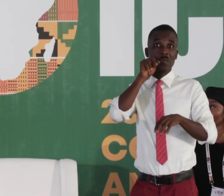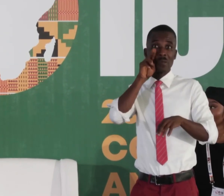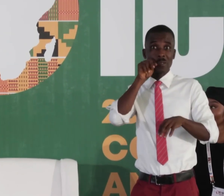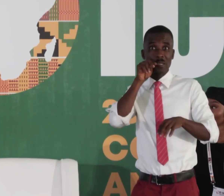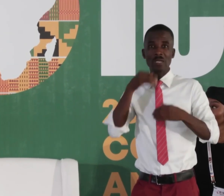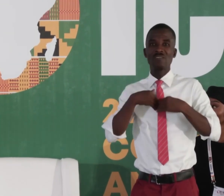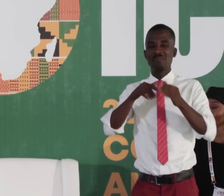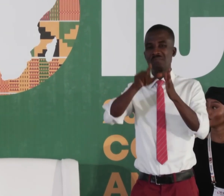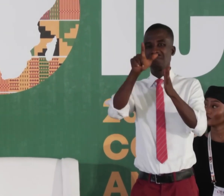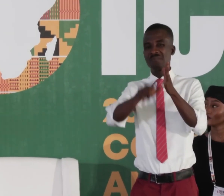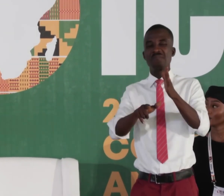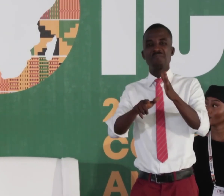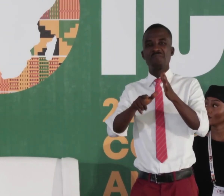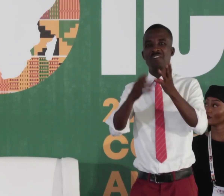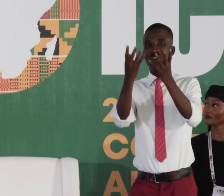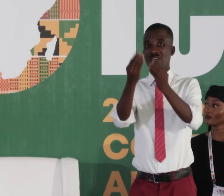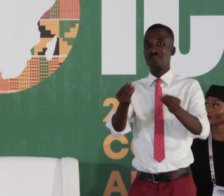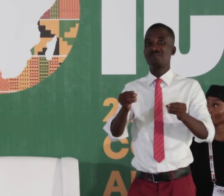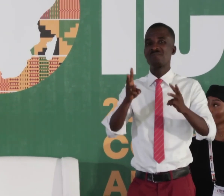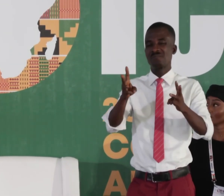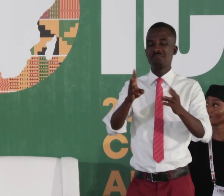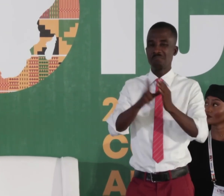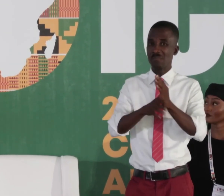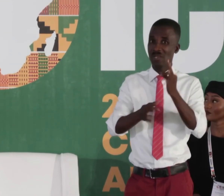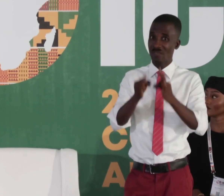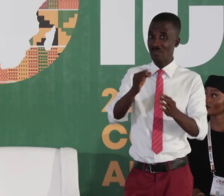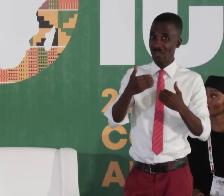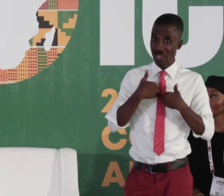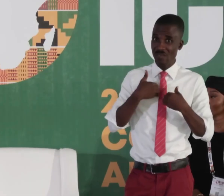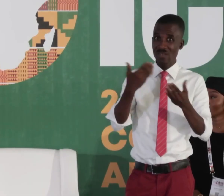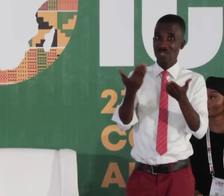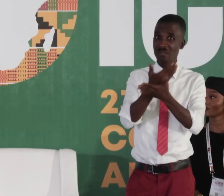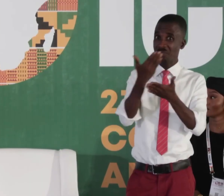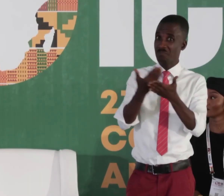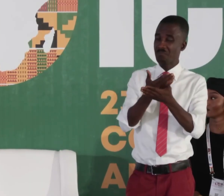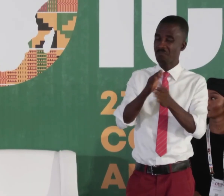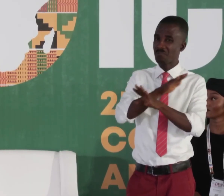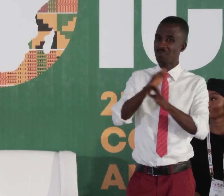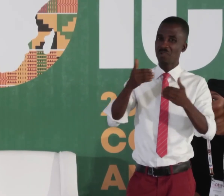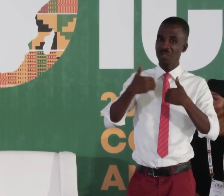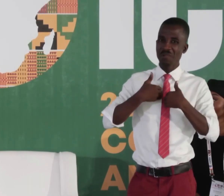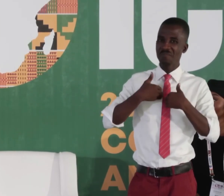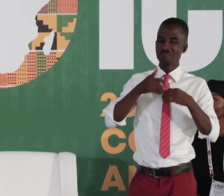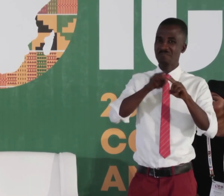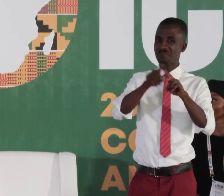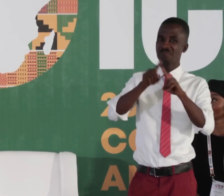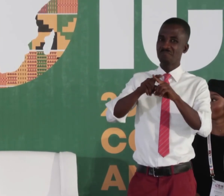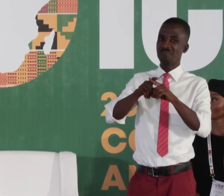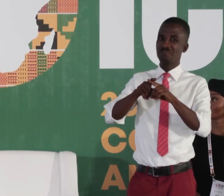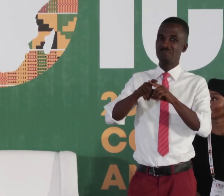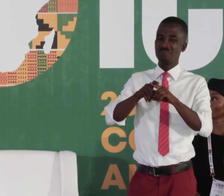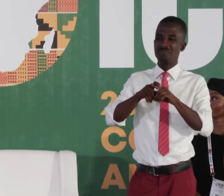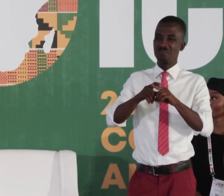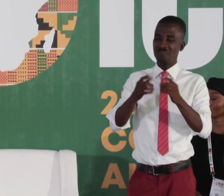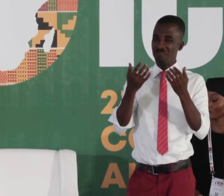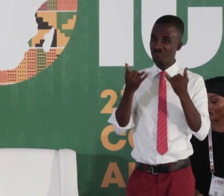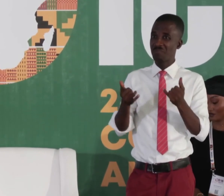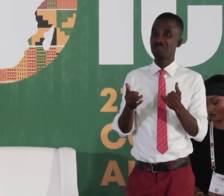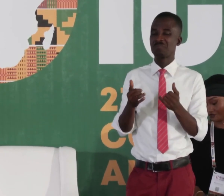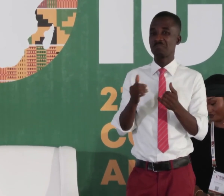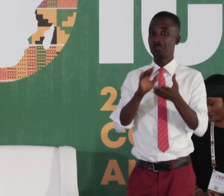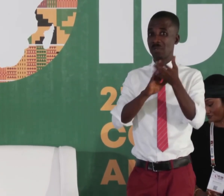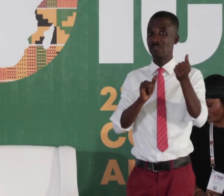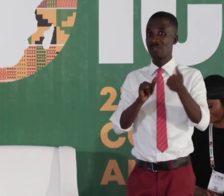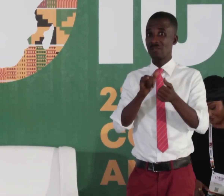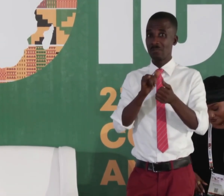low uptake of PrEP. Even when we have the new lenacapavir, we don't have any center in Nigeria that offers it. We believe